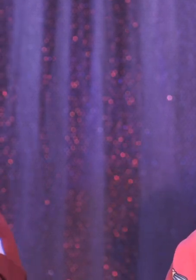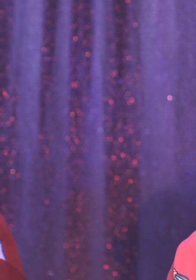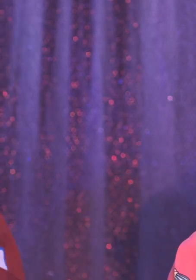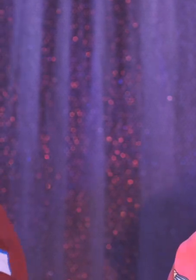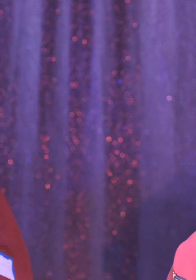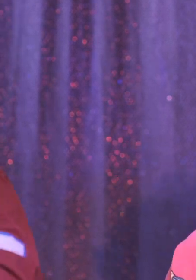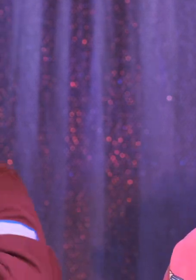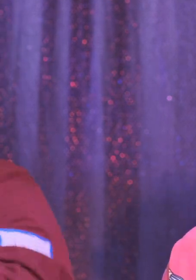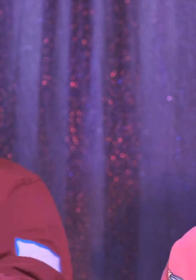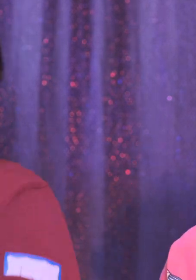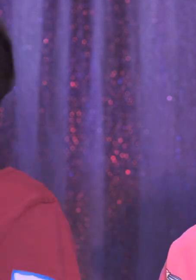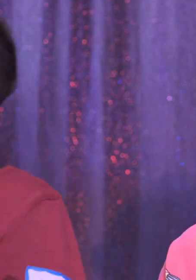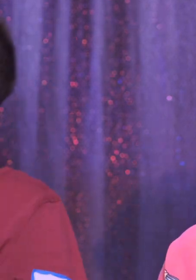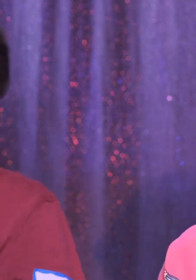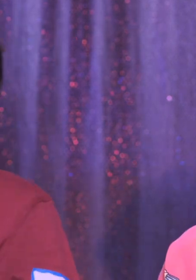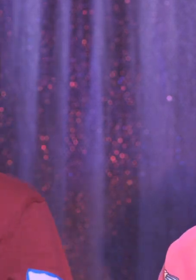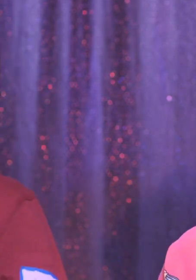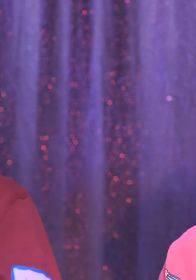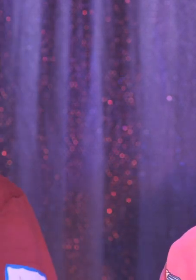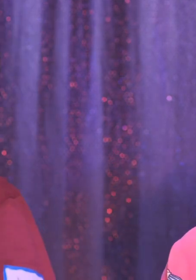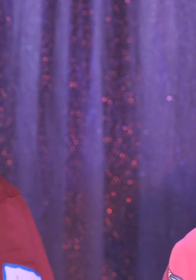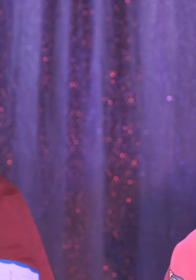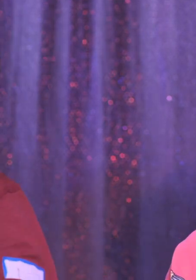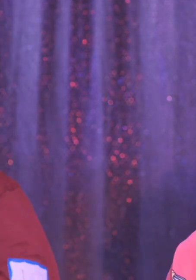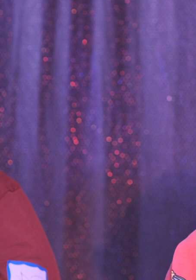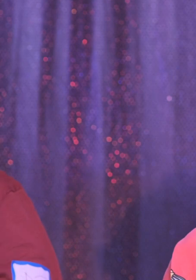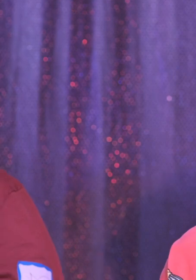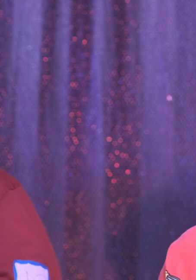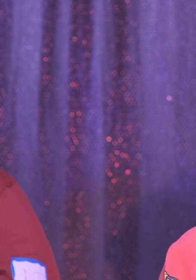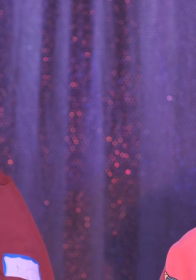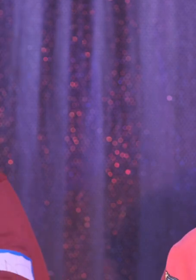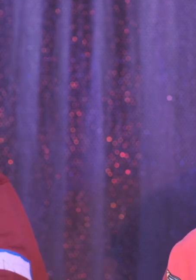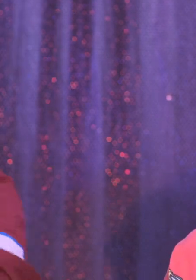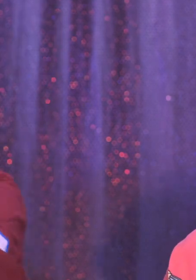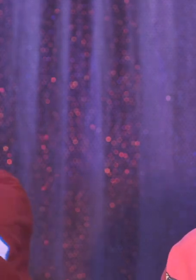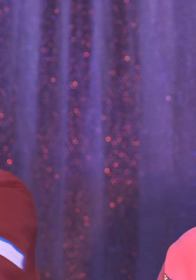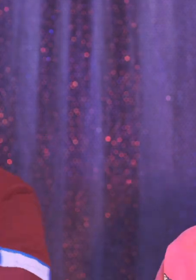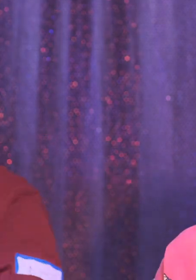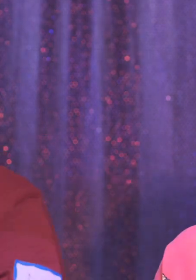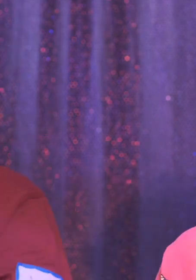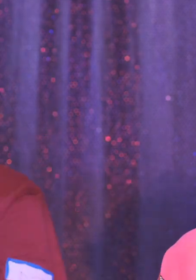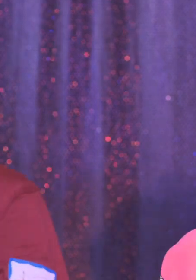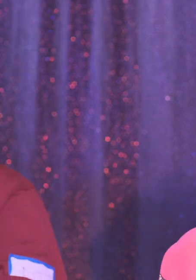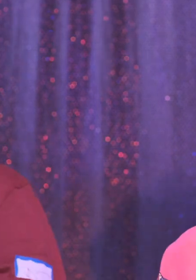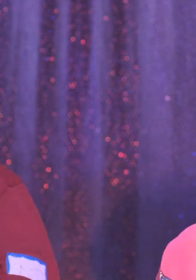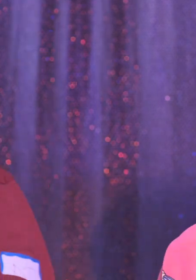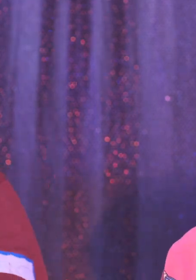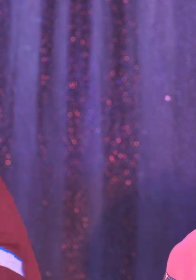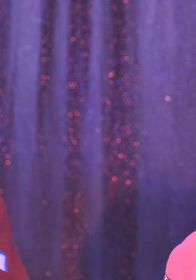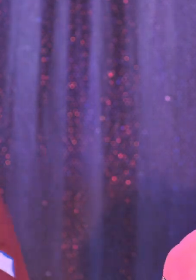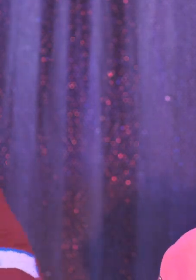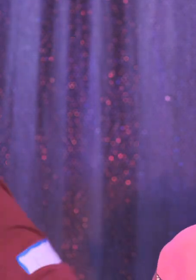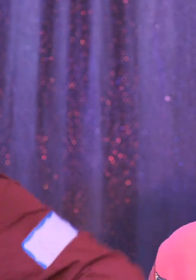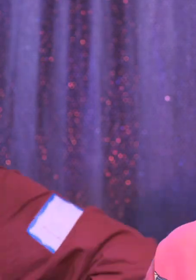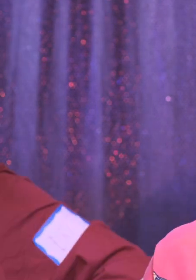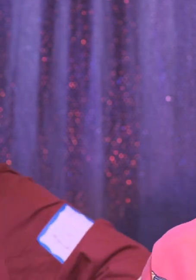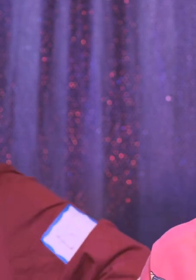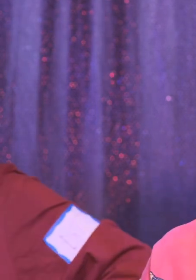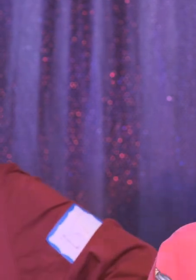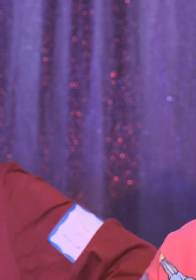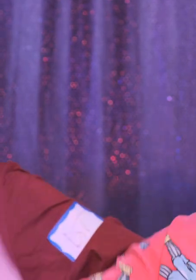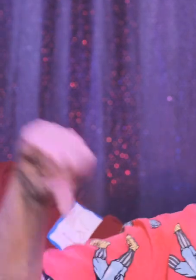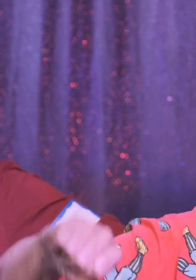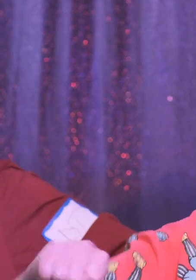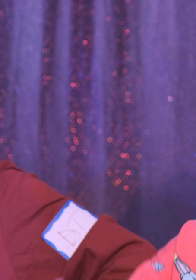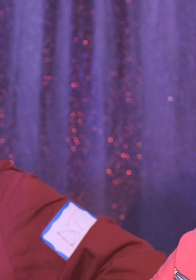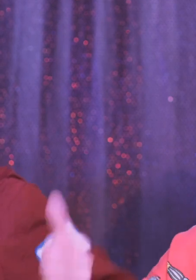launch of En La Vida, Black Lines, and Night Spots. She's had her detractors, but like Michelle Obama, when